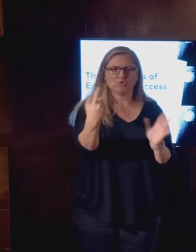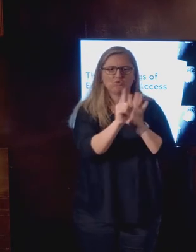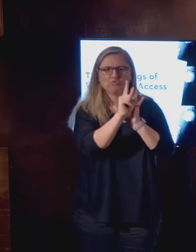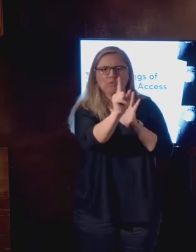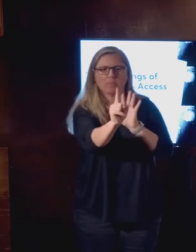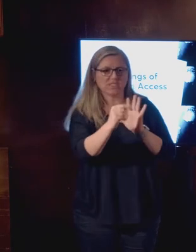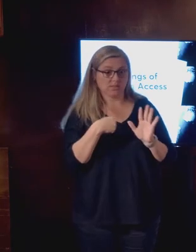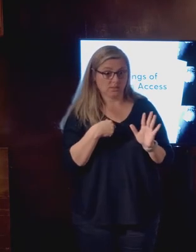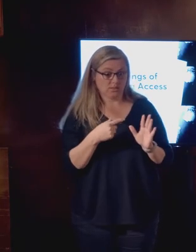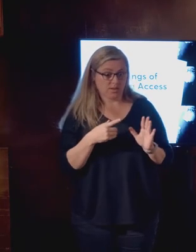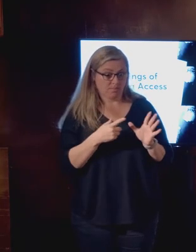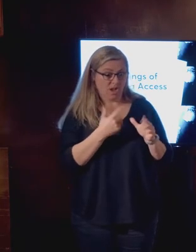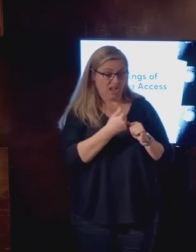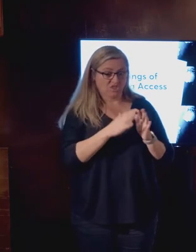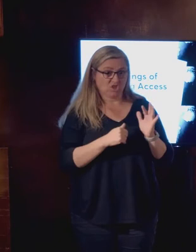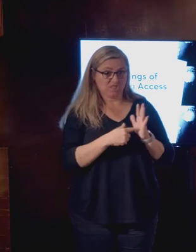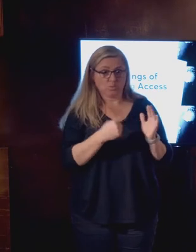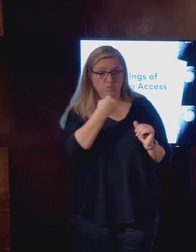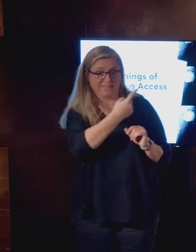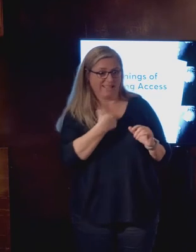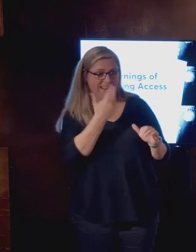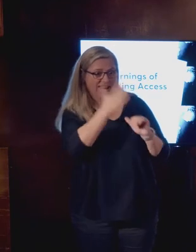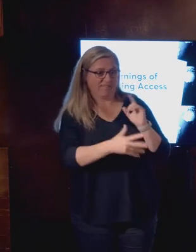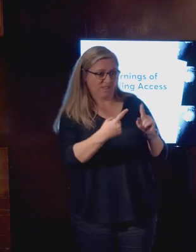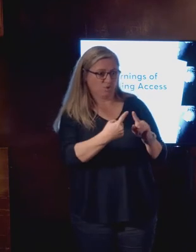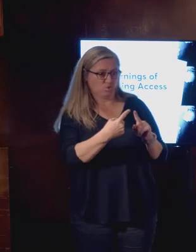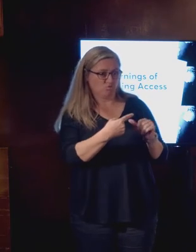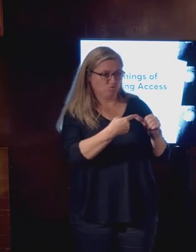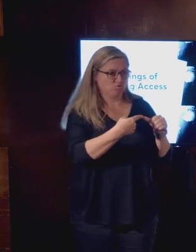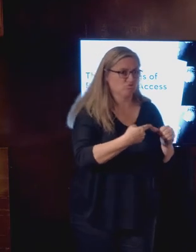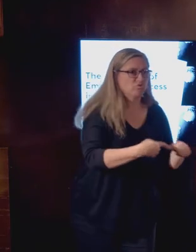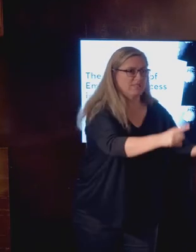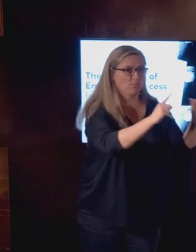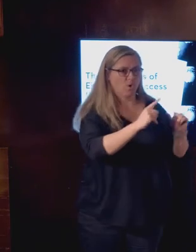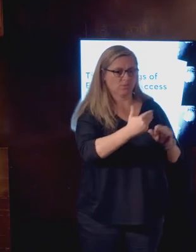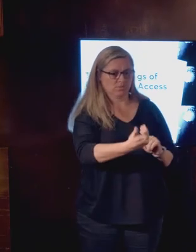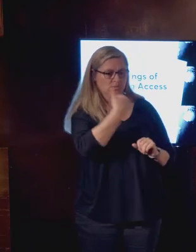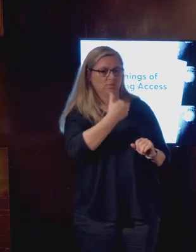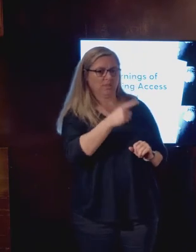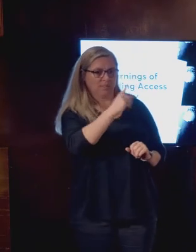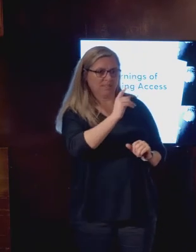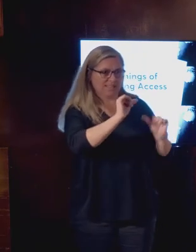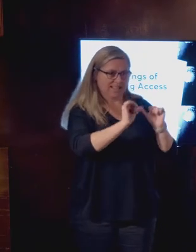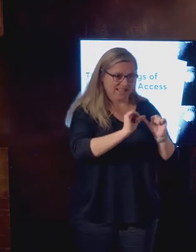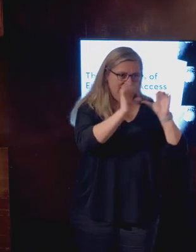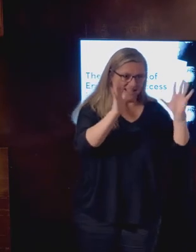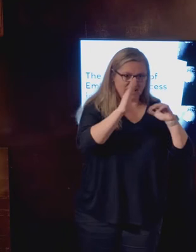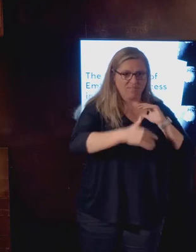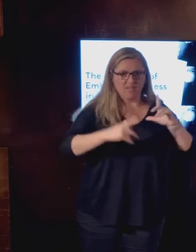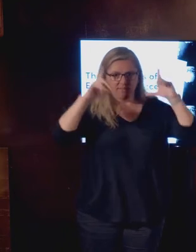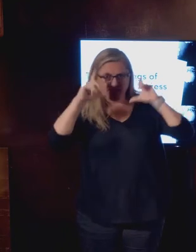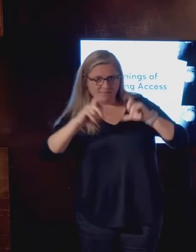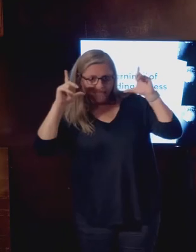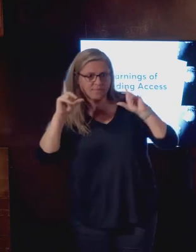said generally she would say never to respond to the reviews, but in this case I set them straight and I said I was very clear with the photographer about what I wanted